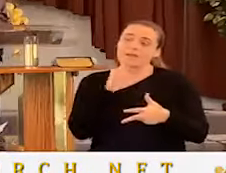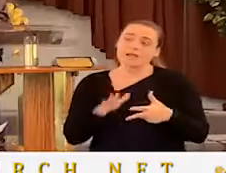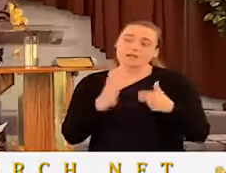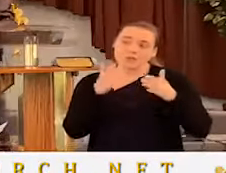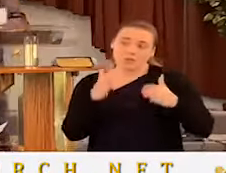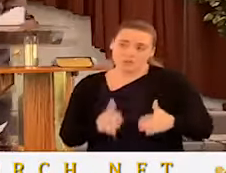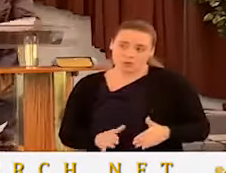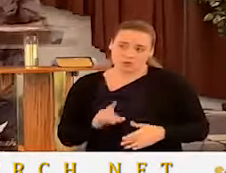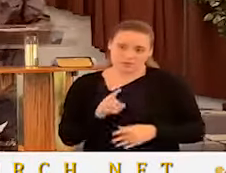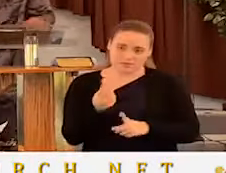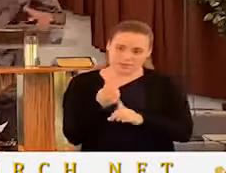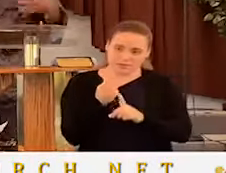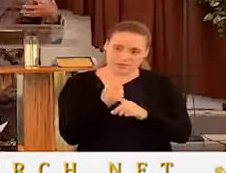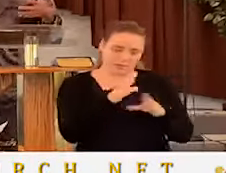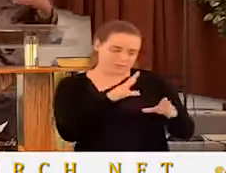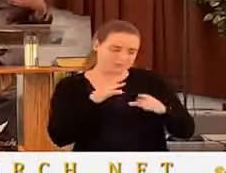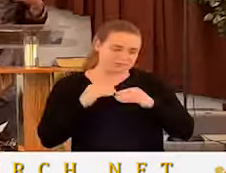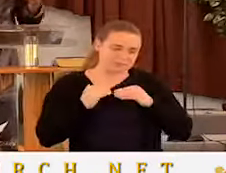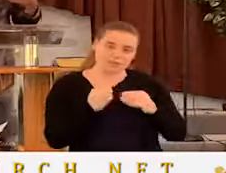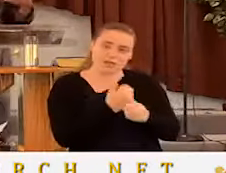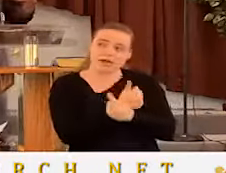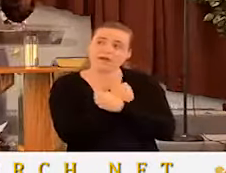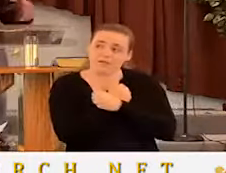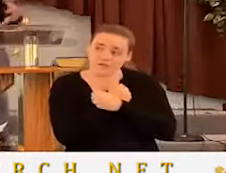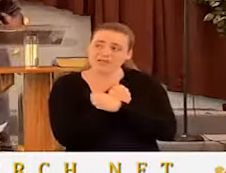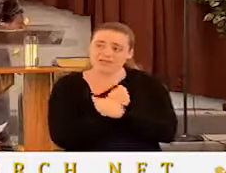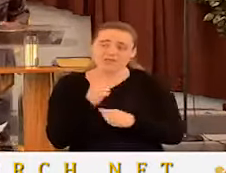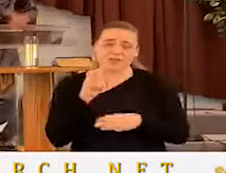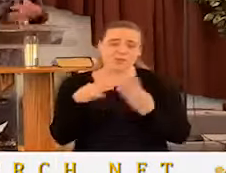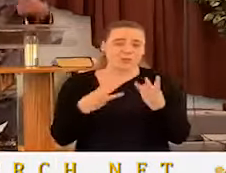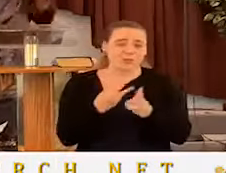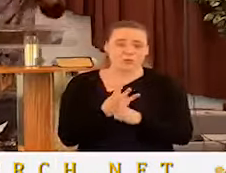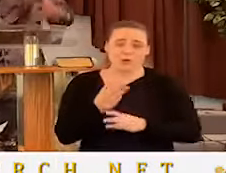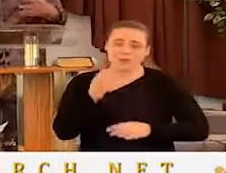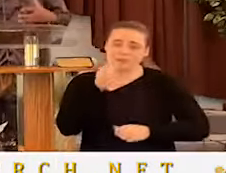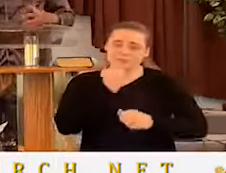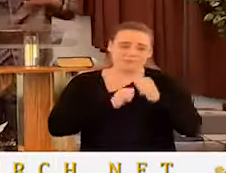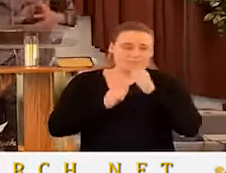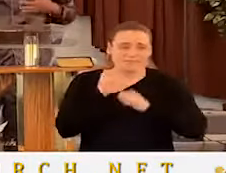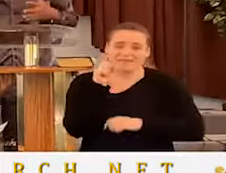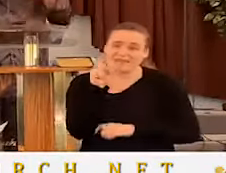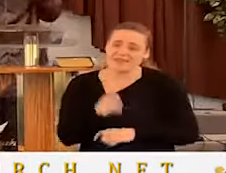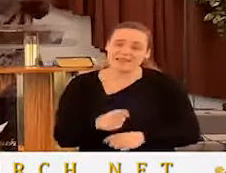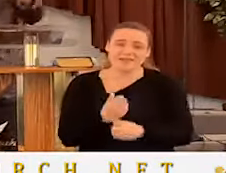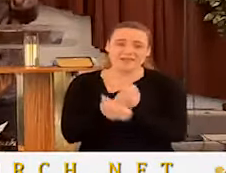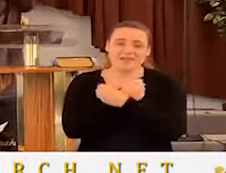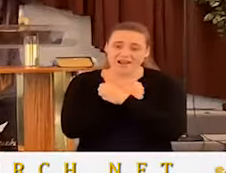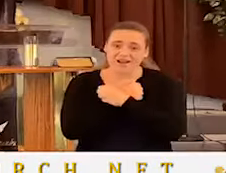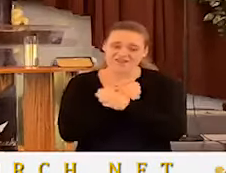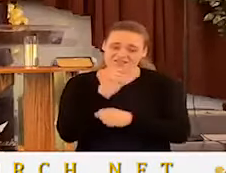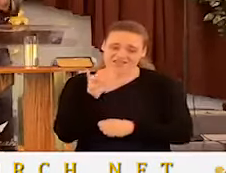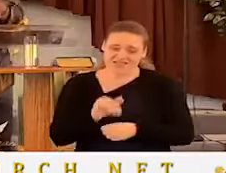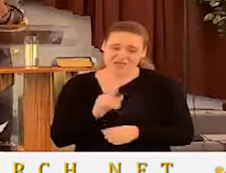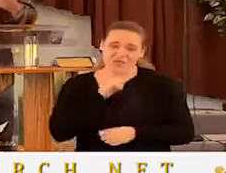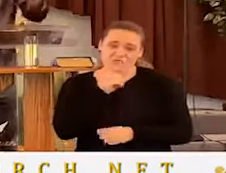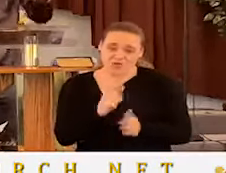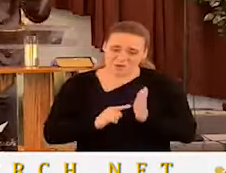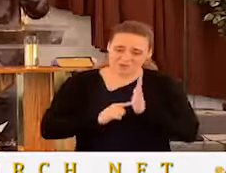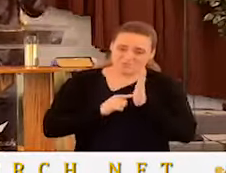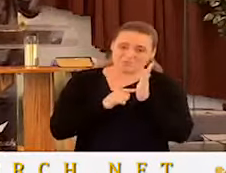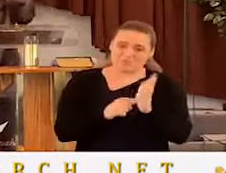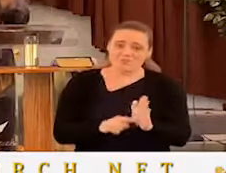who's receiving the love. The world is in desperation of somebody to give them a real